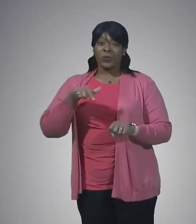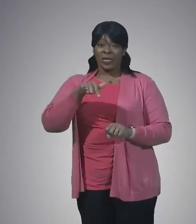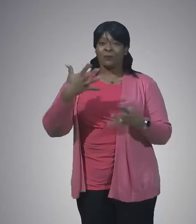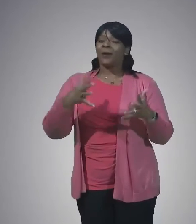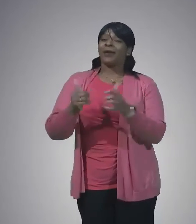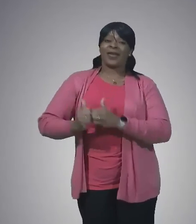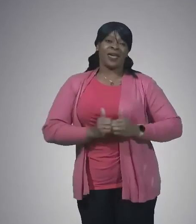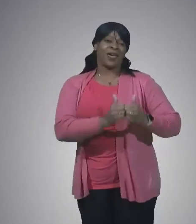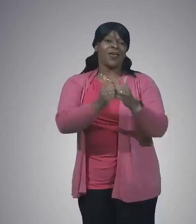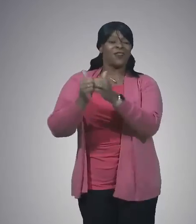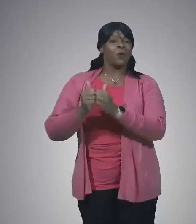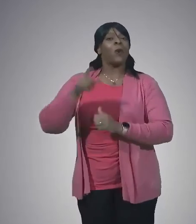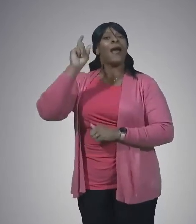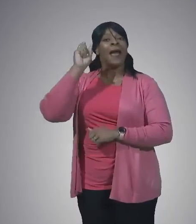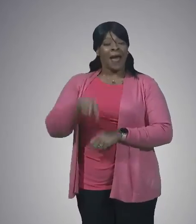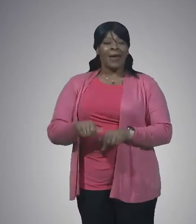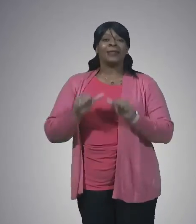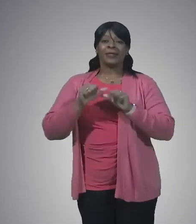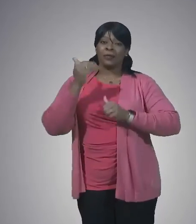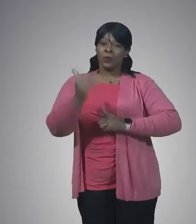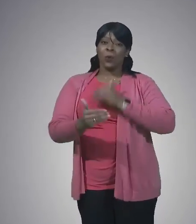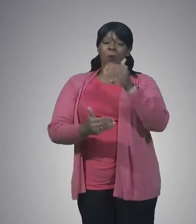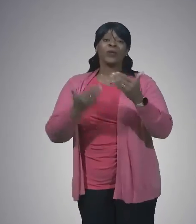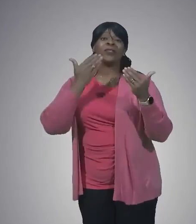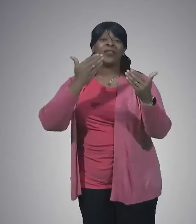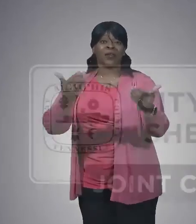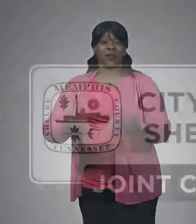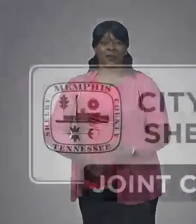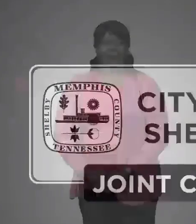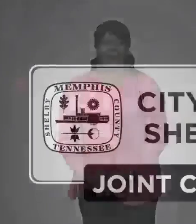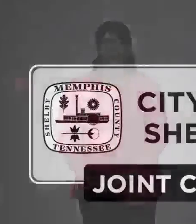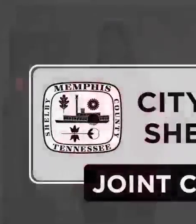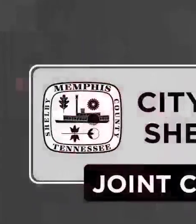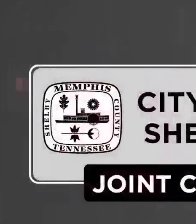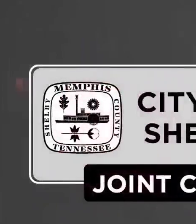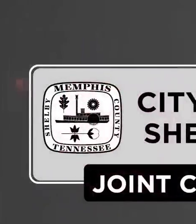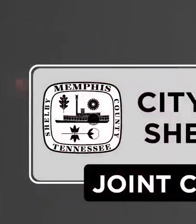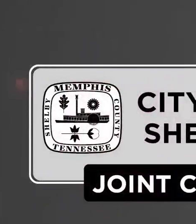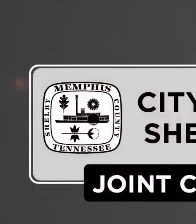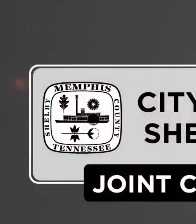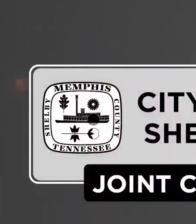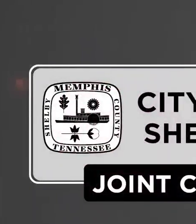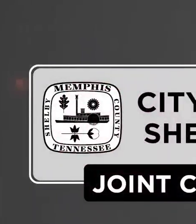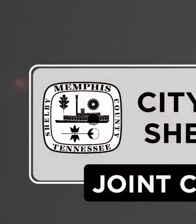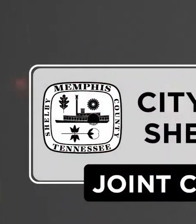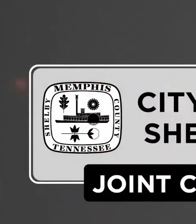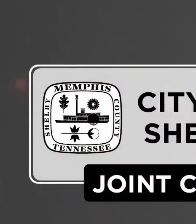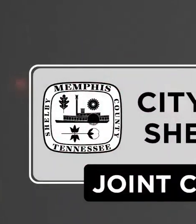together, but we have to stay the course. Thank you. Thanks, everyone. We'll see you back here next week.